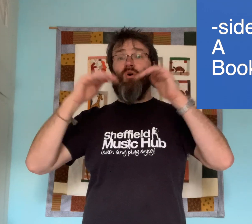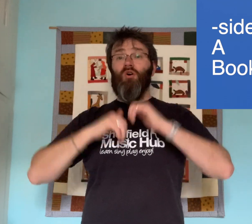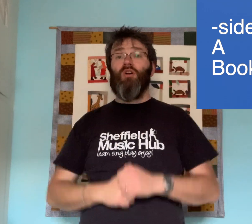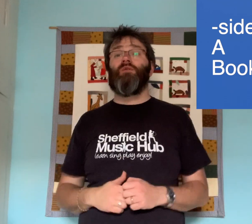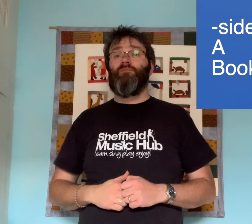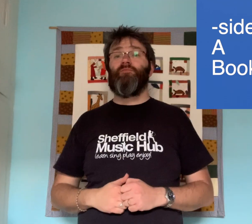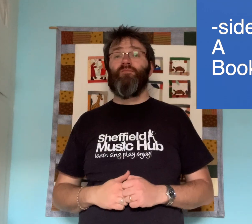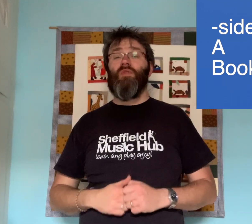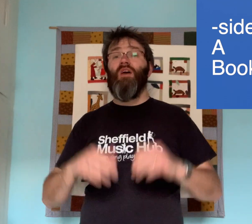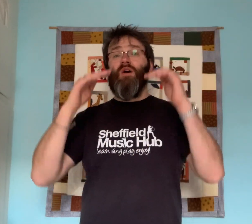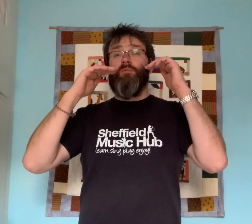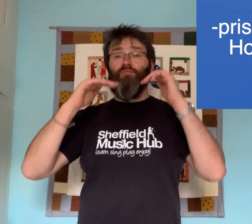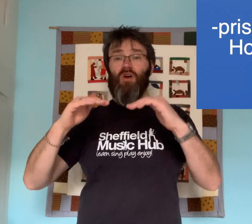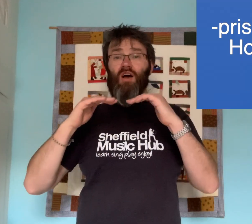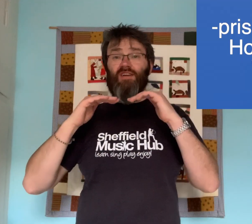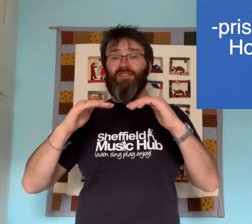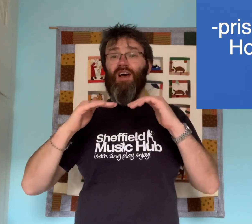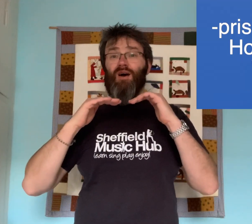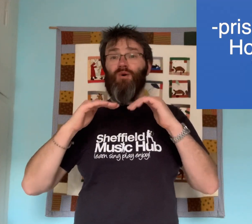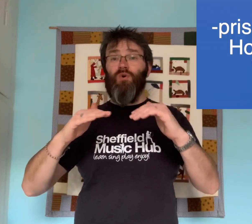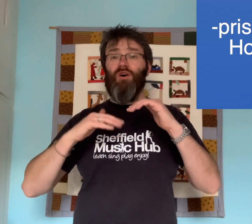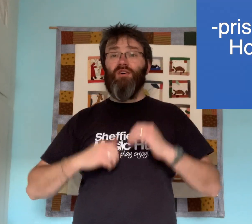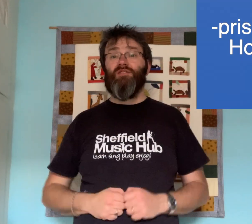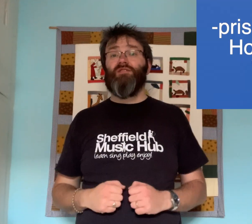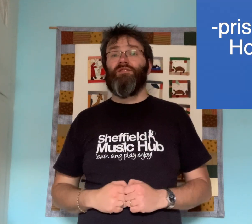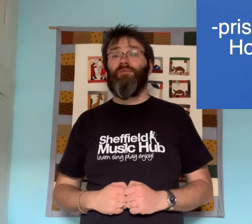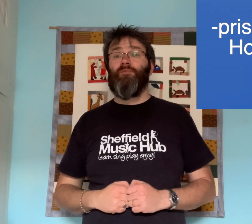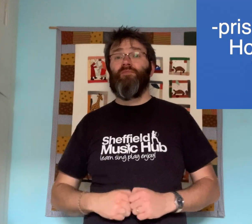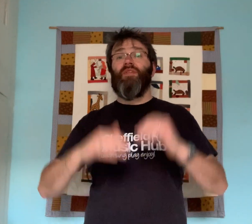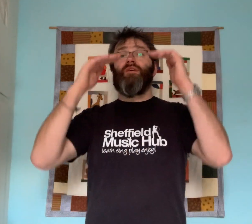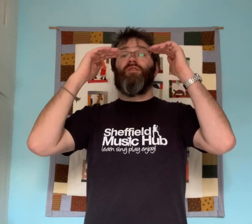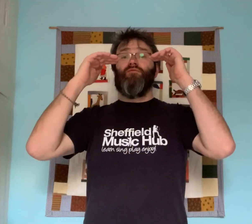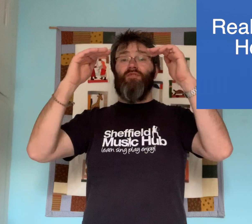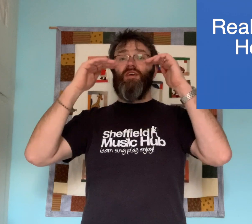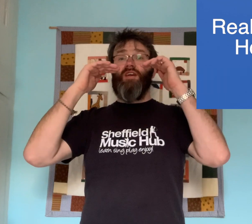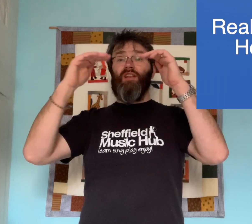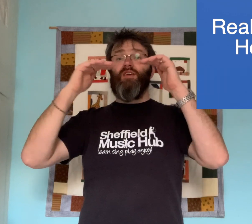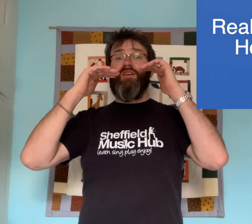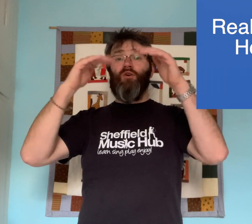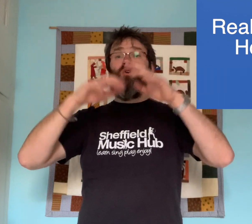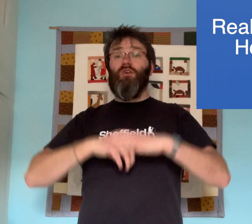book, prized how words really hooked.